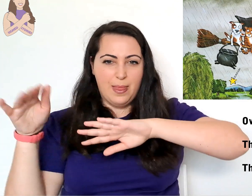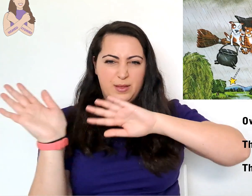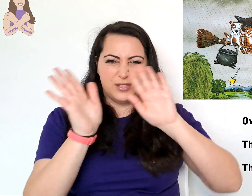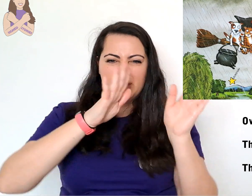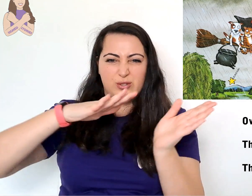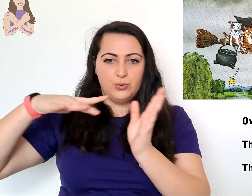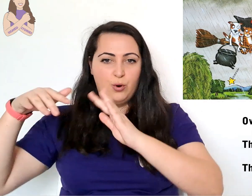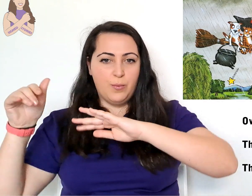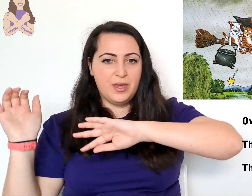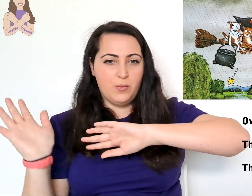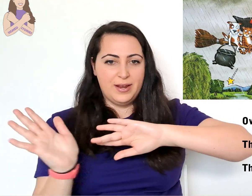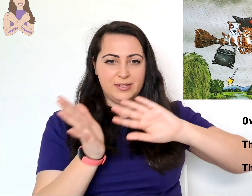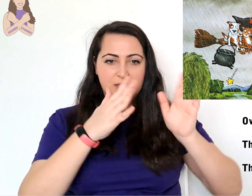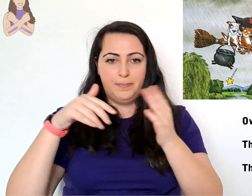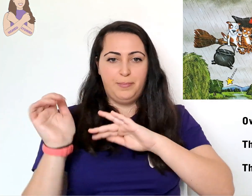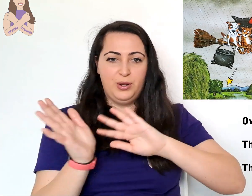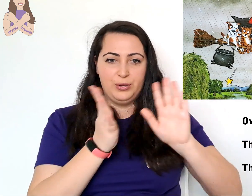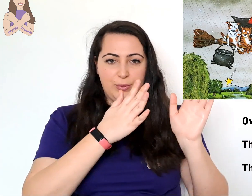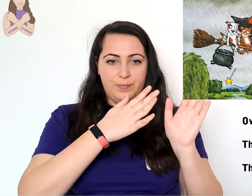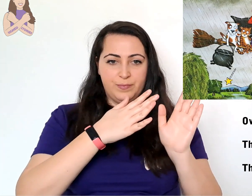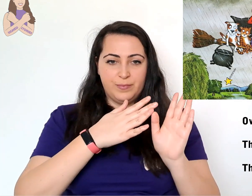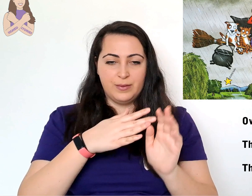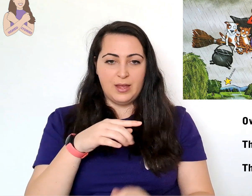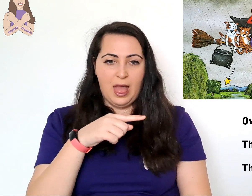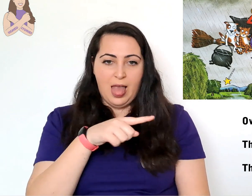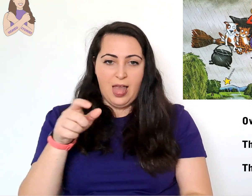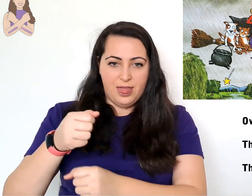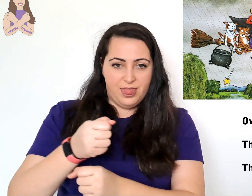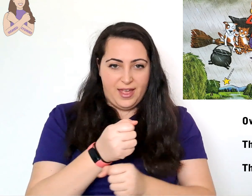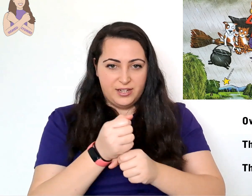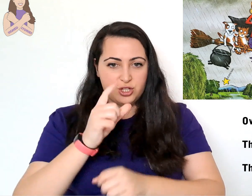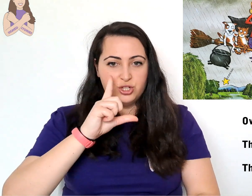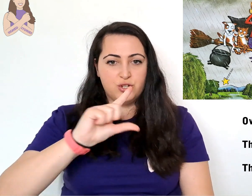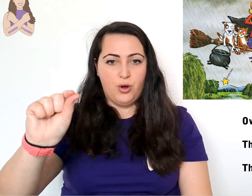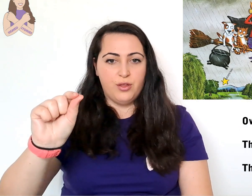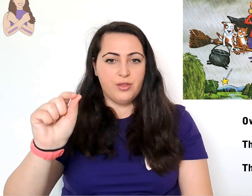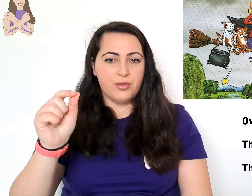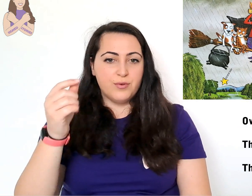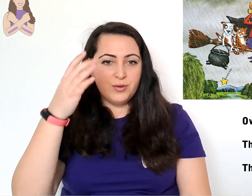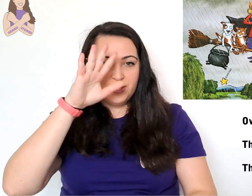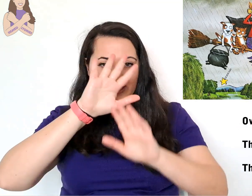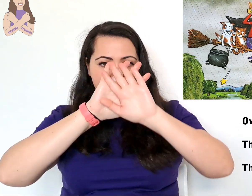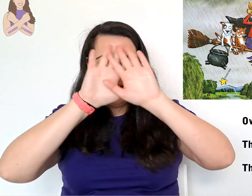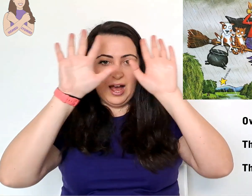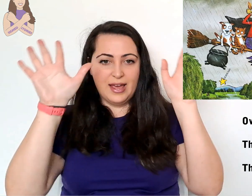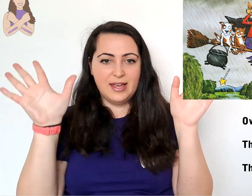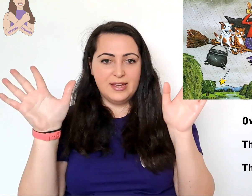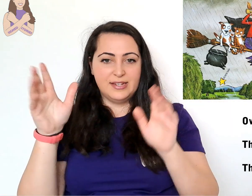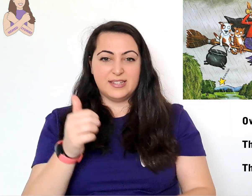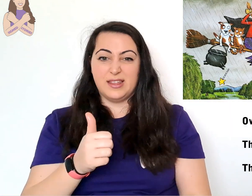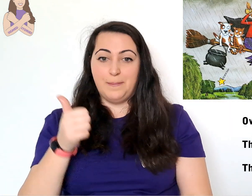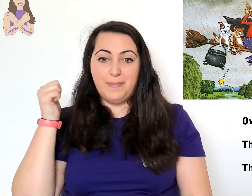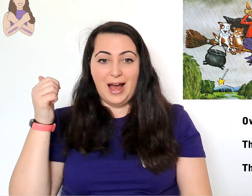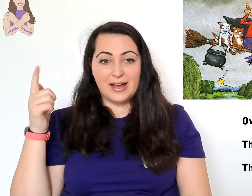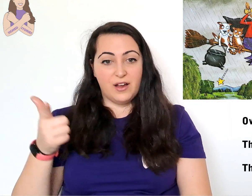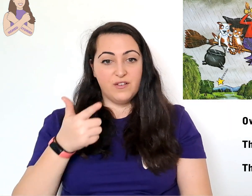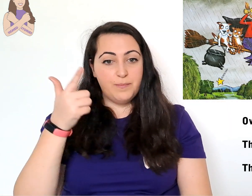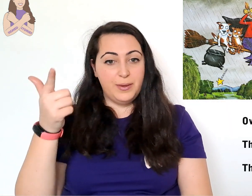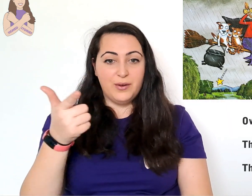the stormy wind blew. They shot through the sky to the back of